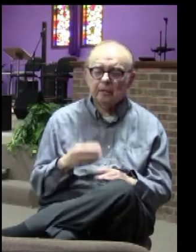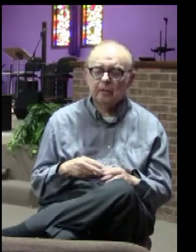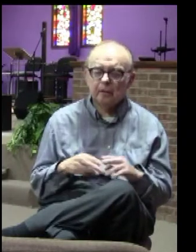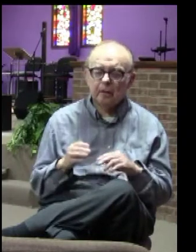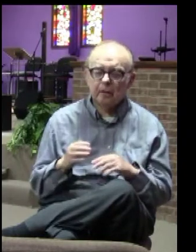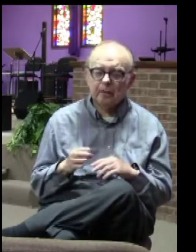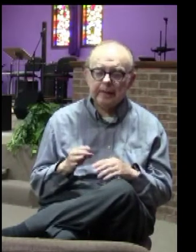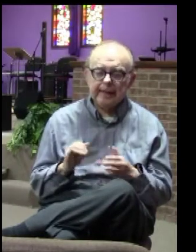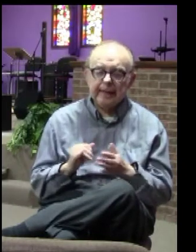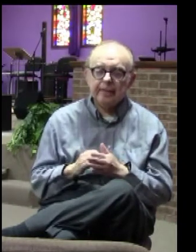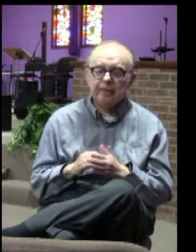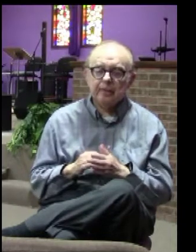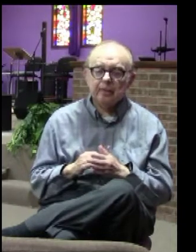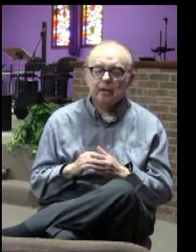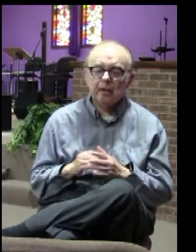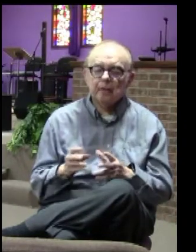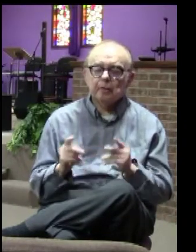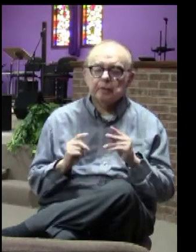Well, then it flooded.